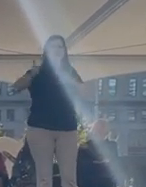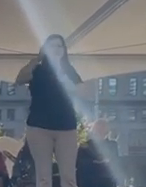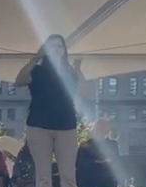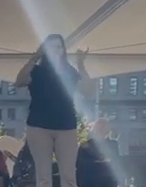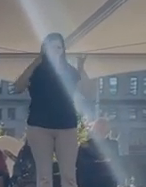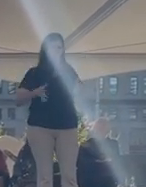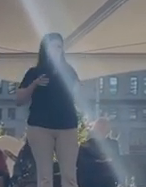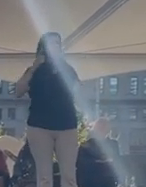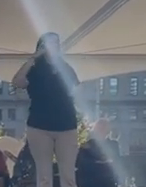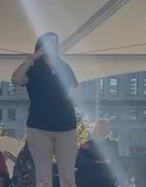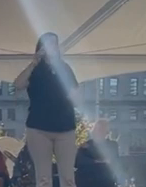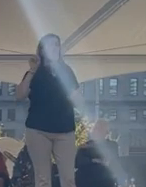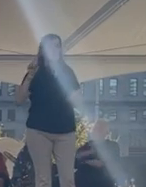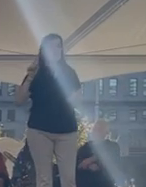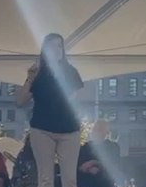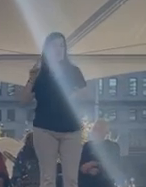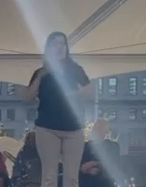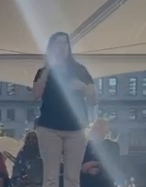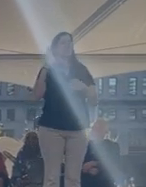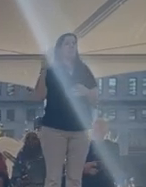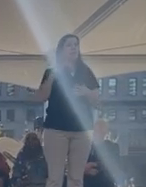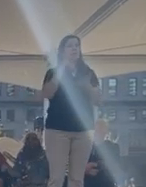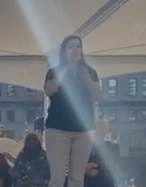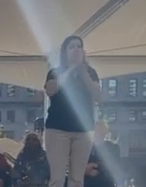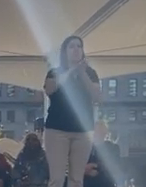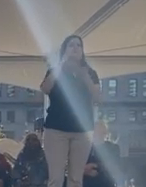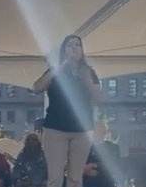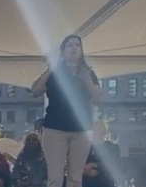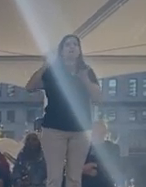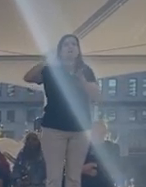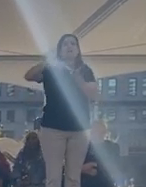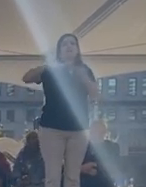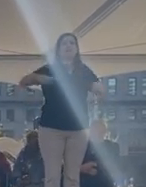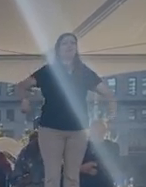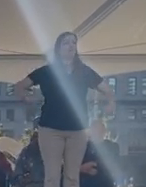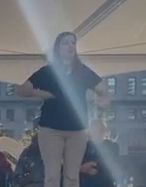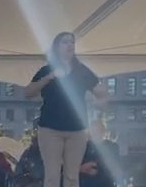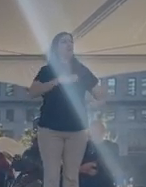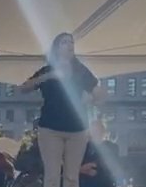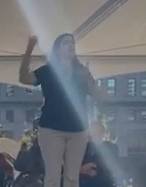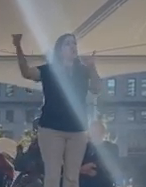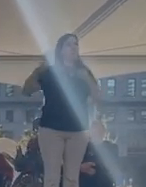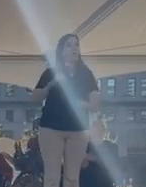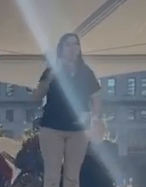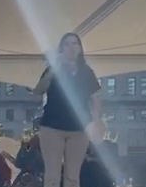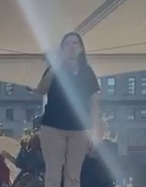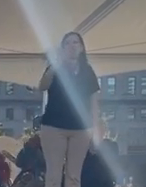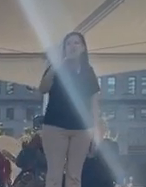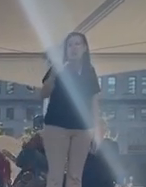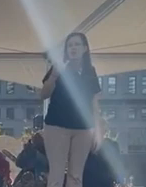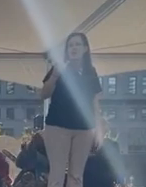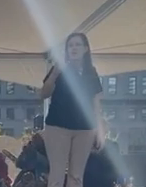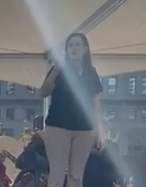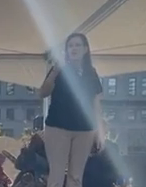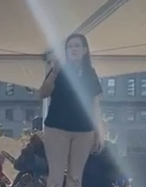director of the Company and School for Dancing Wheels. Please welcome Mary Verdi